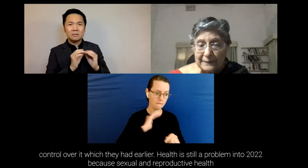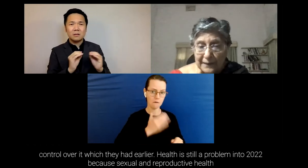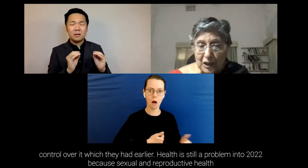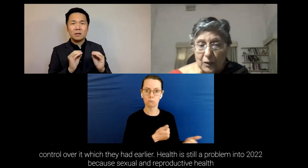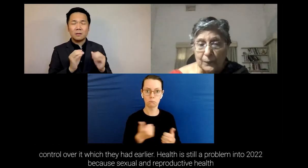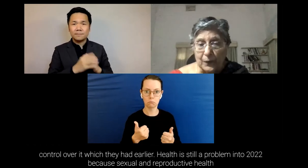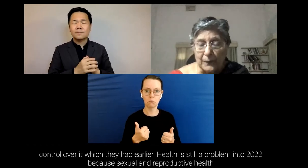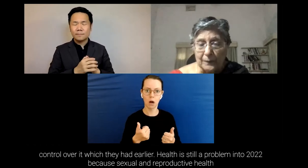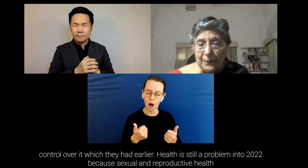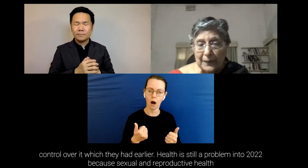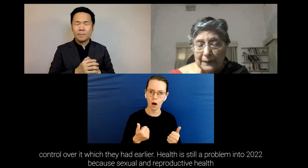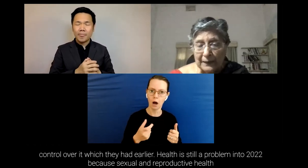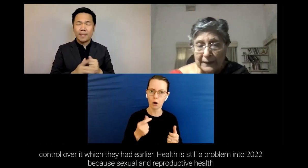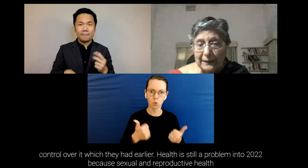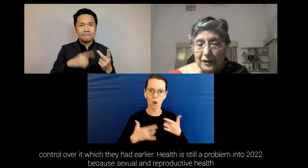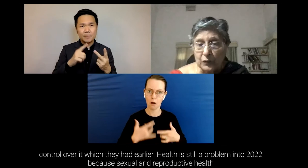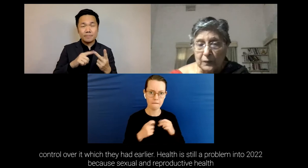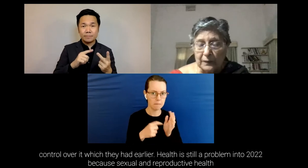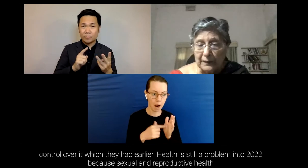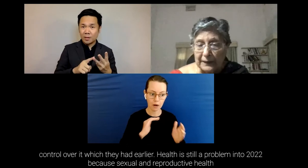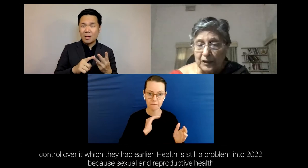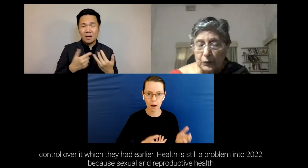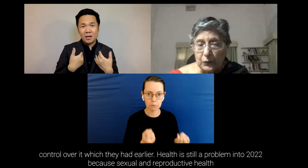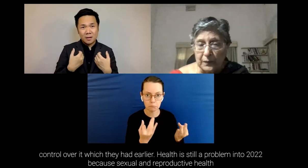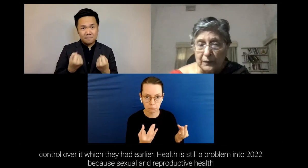is still a problem in